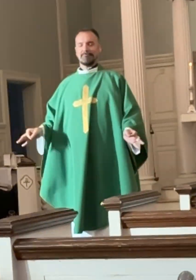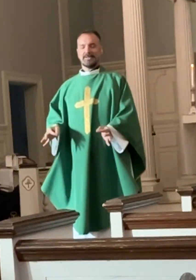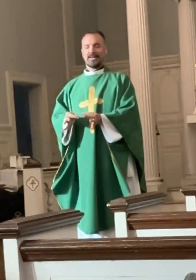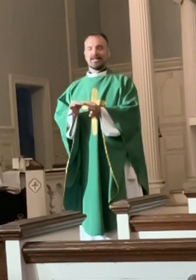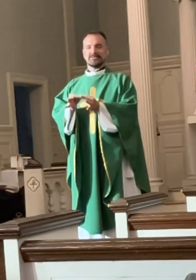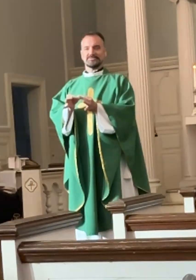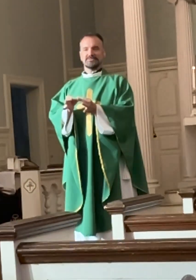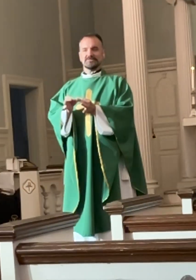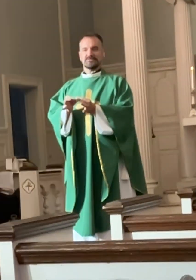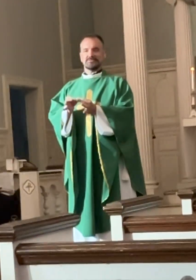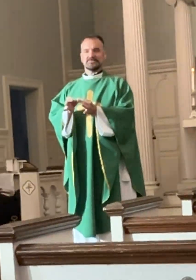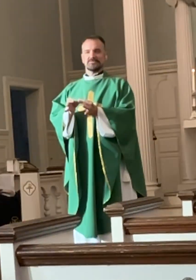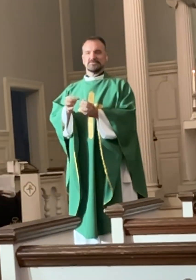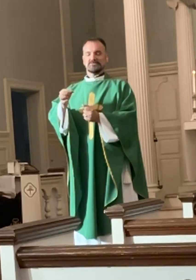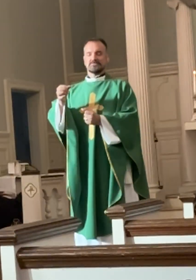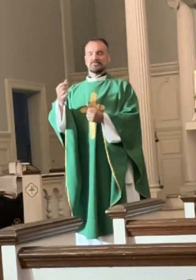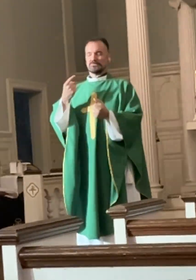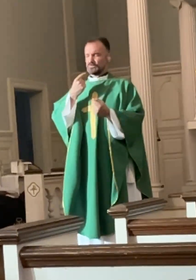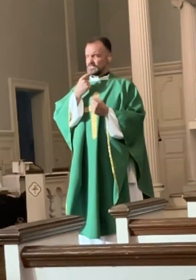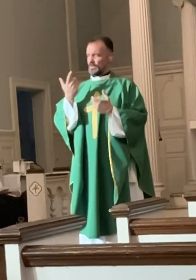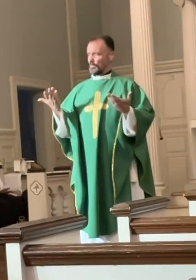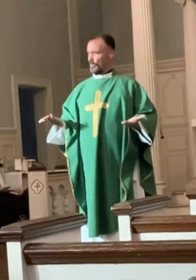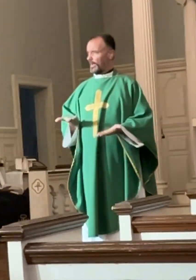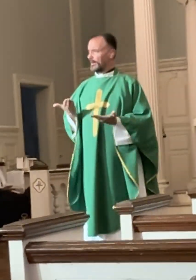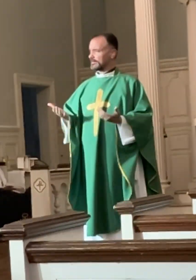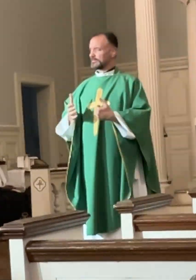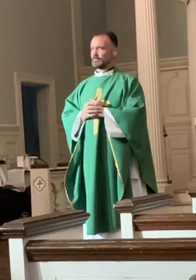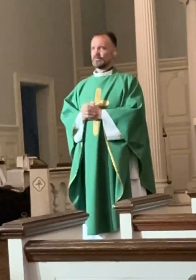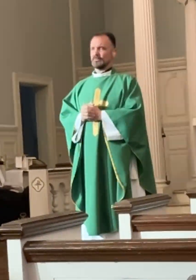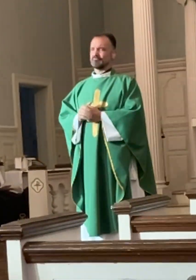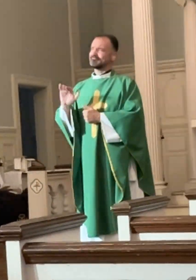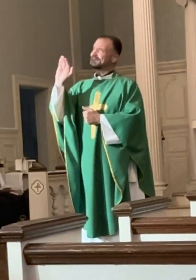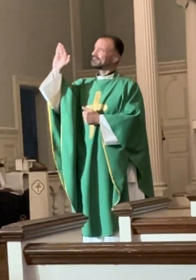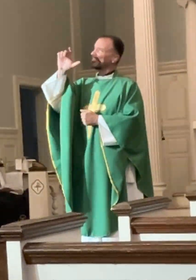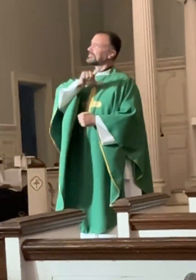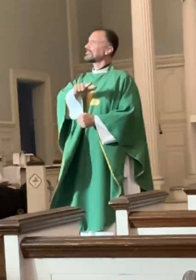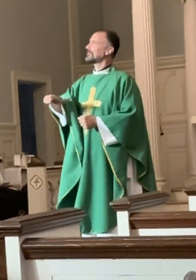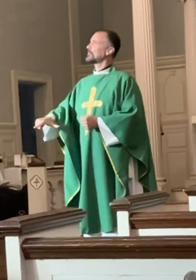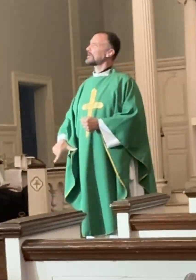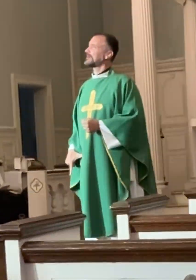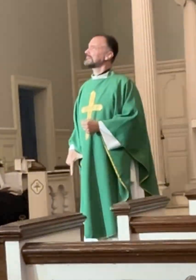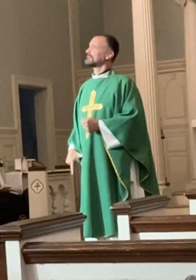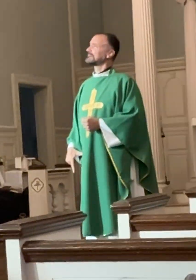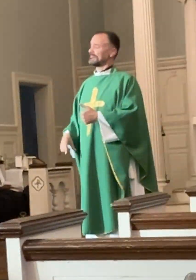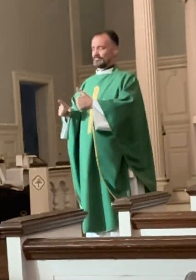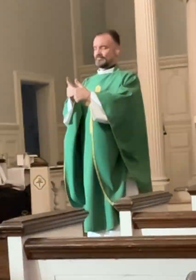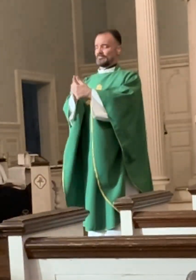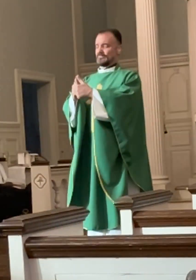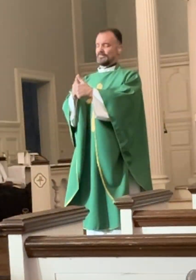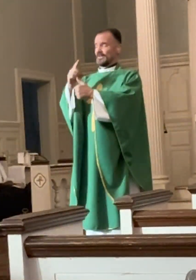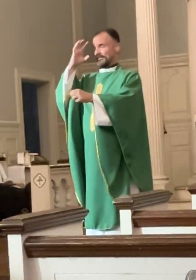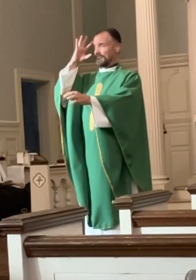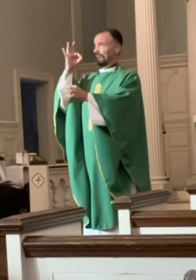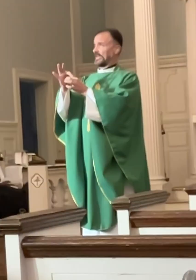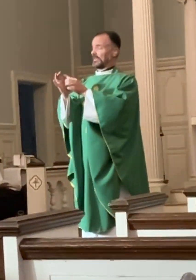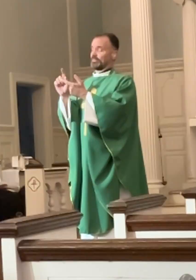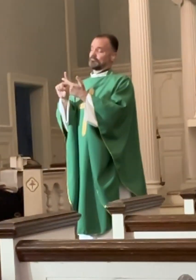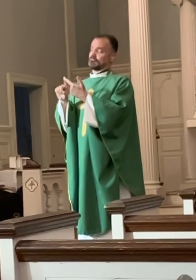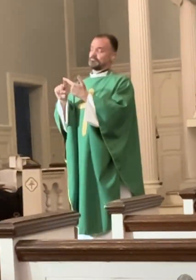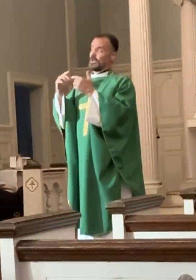We're going to be calling today the beginning of our Mass, this prayer, this request asking